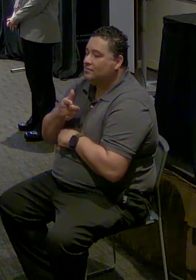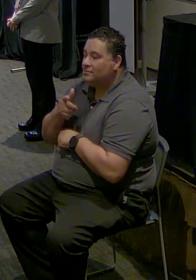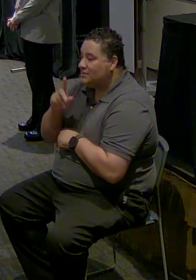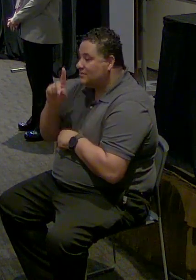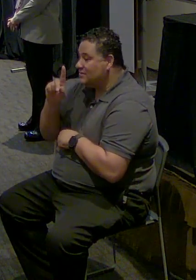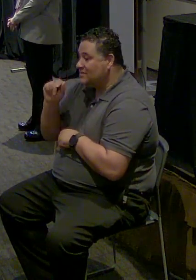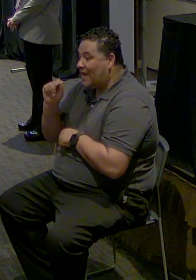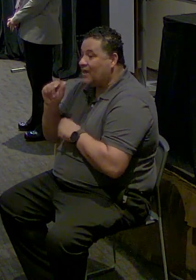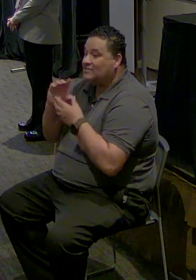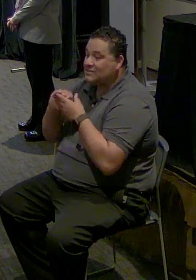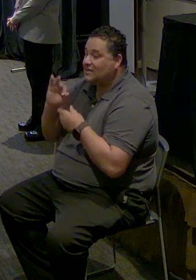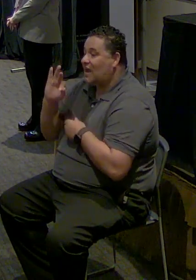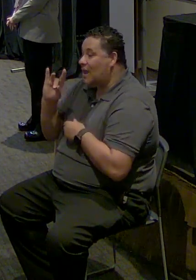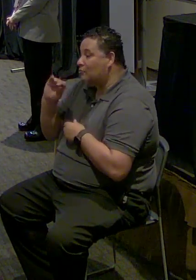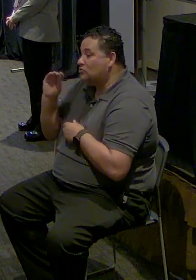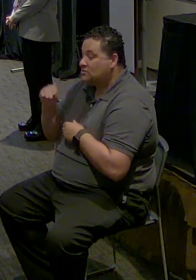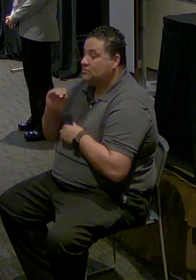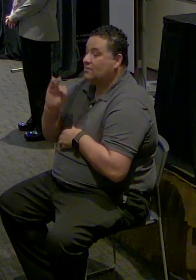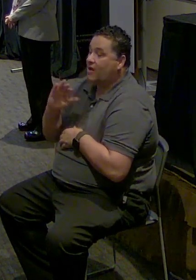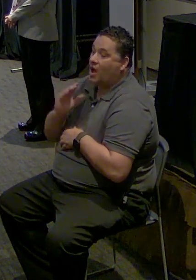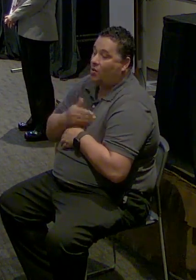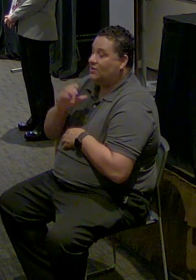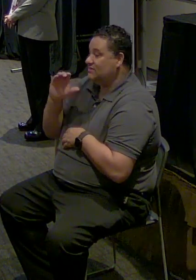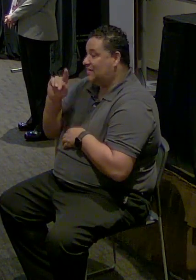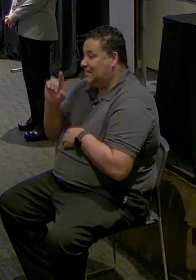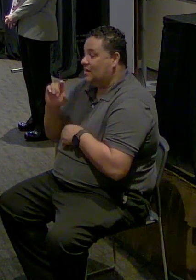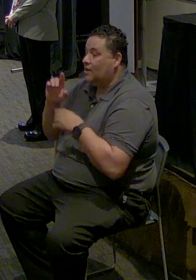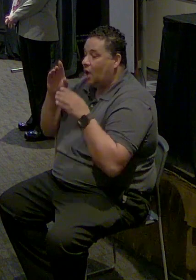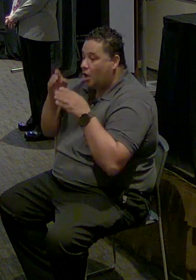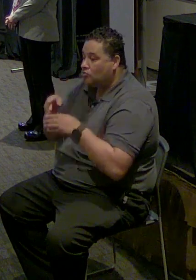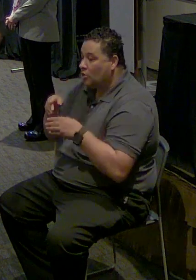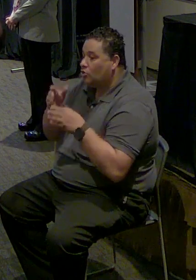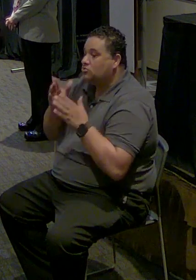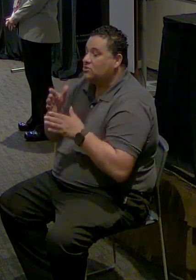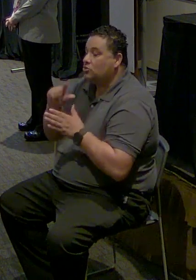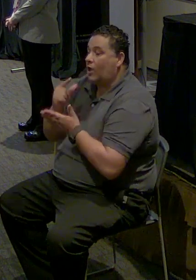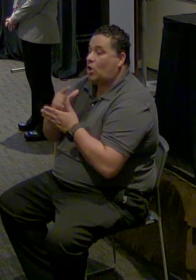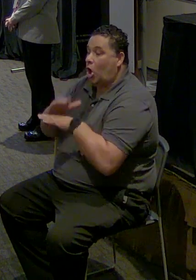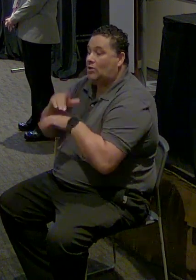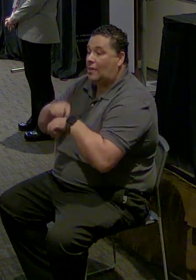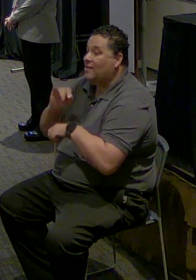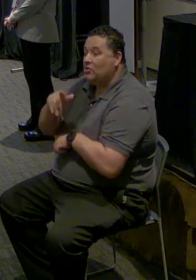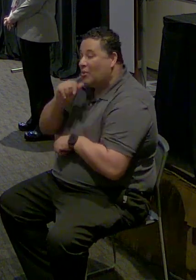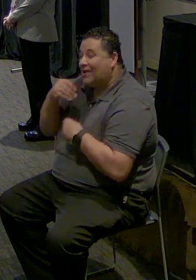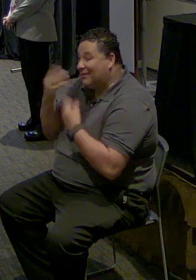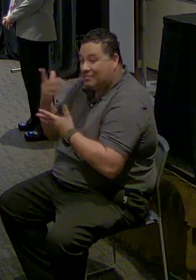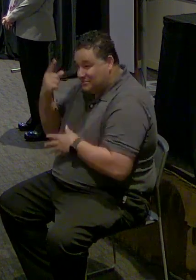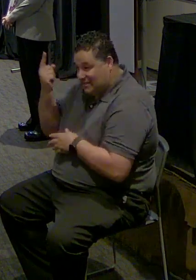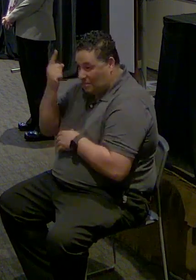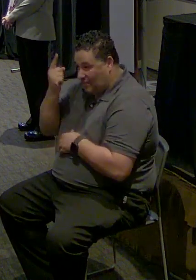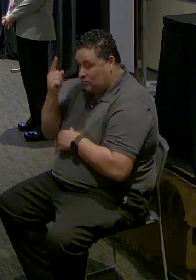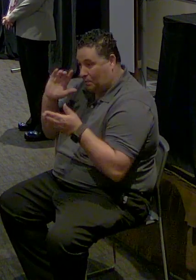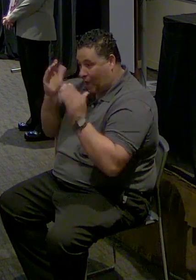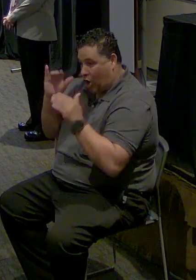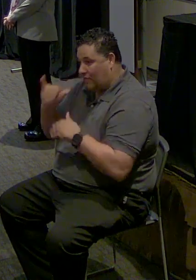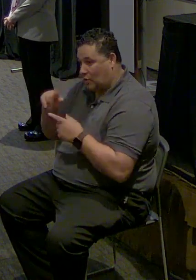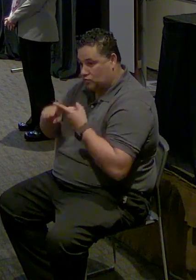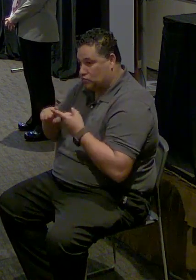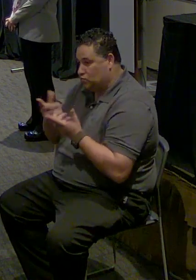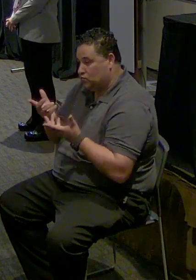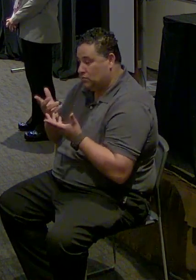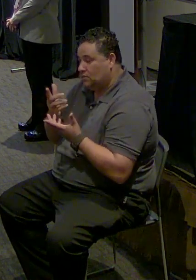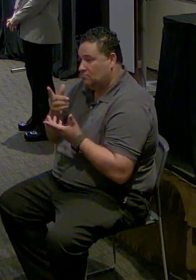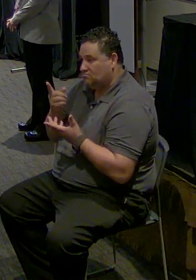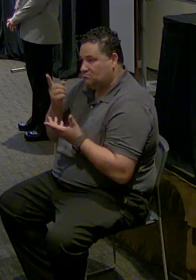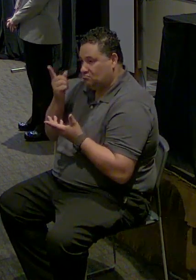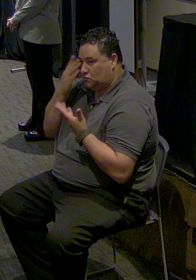that 98% of our CTE concentrators graduate on time, if you don't give them something to compare that to,